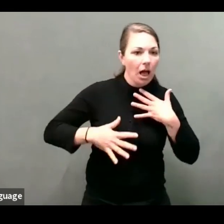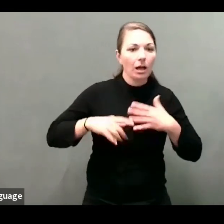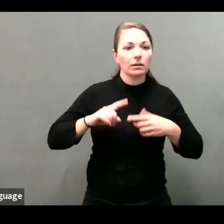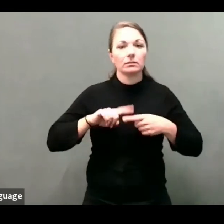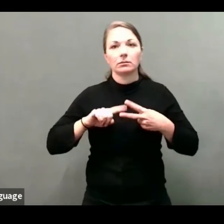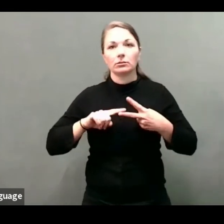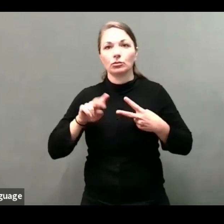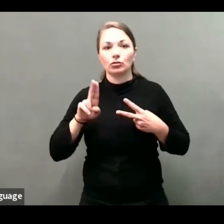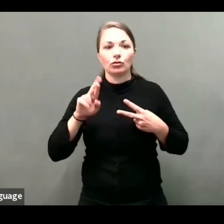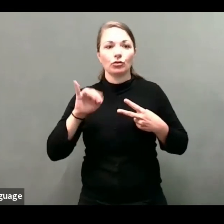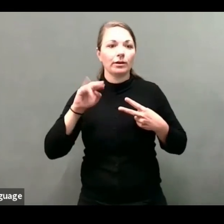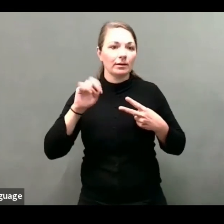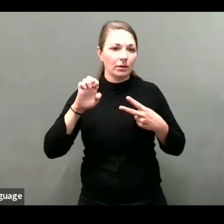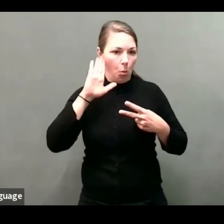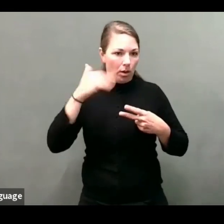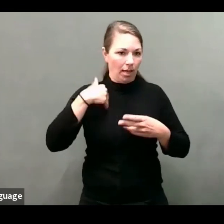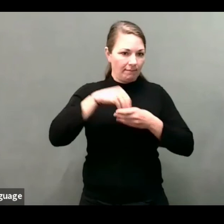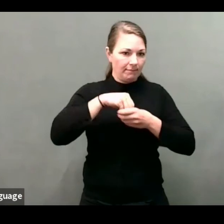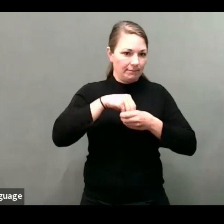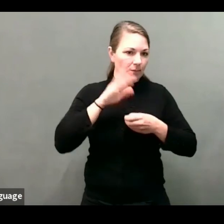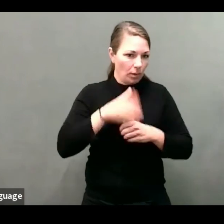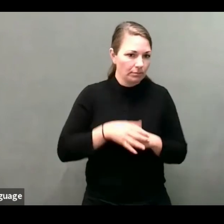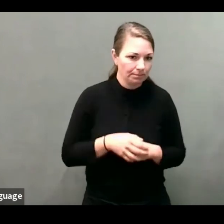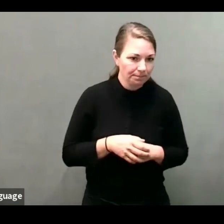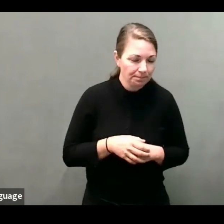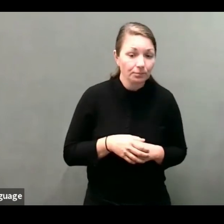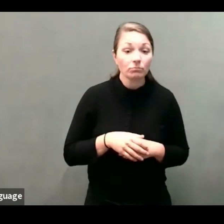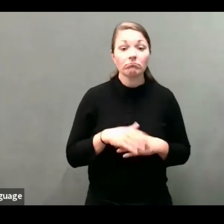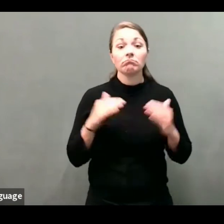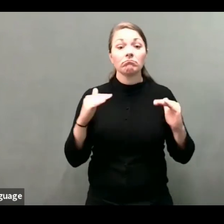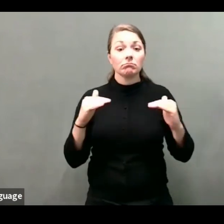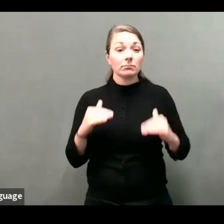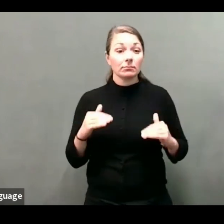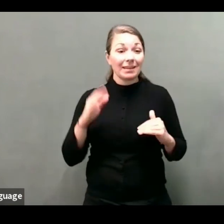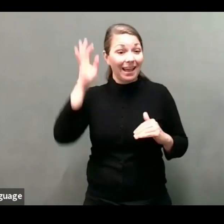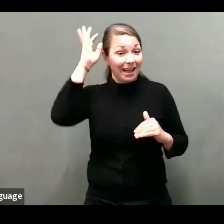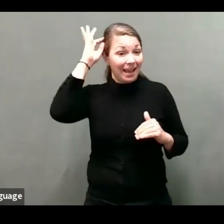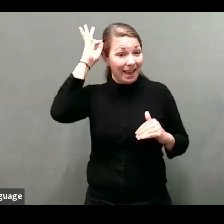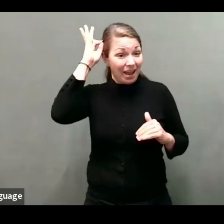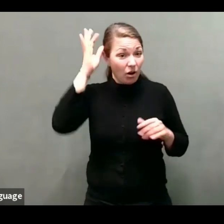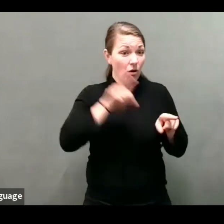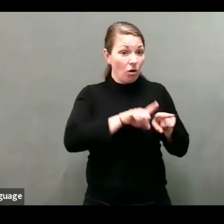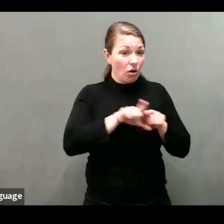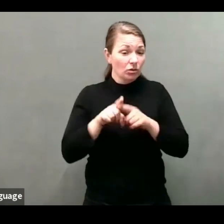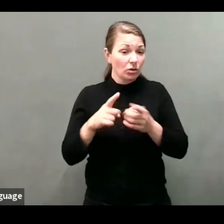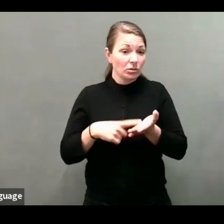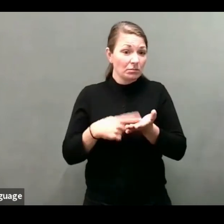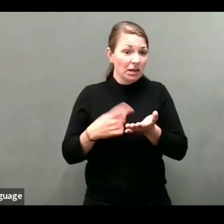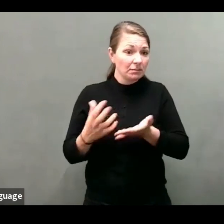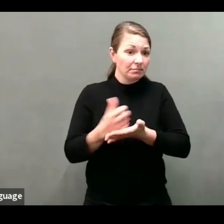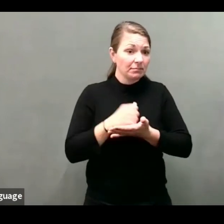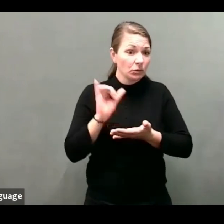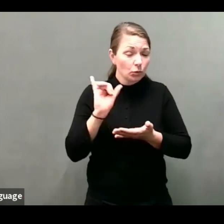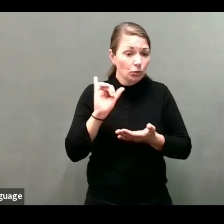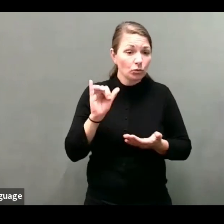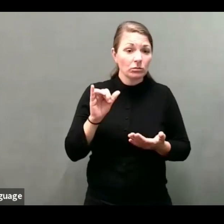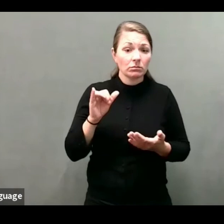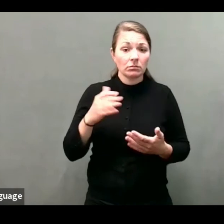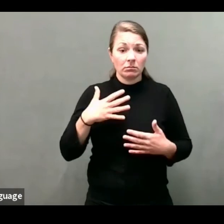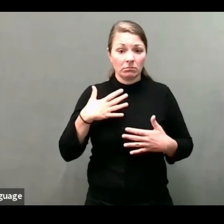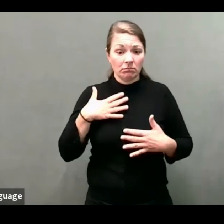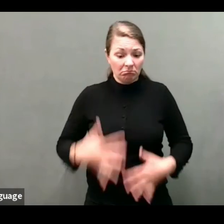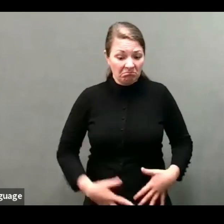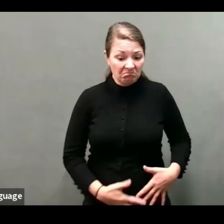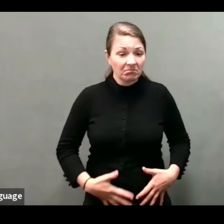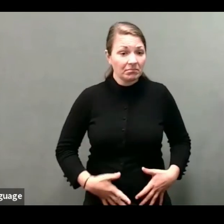for evidence collection. Hair is sometimes collected as well, typically because if the assailant's